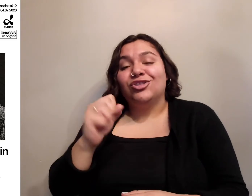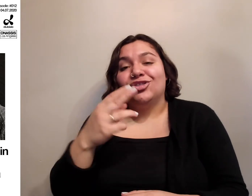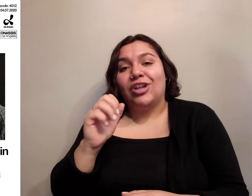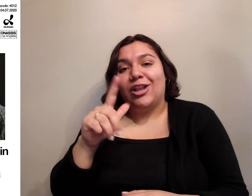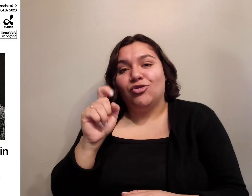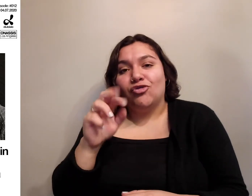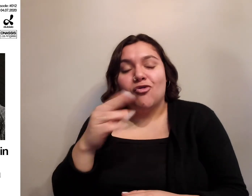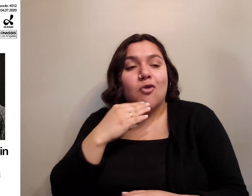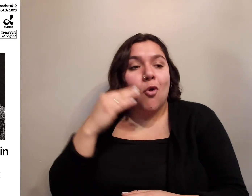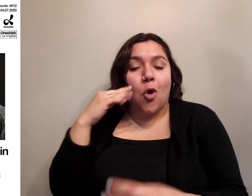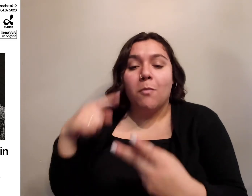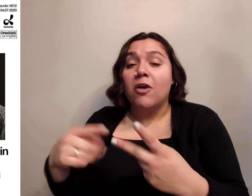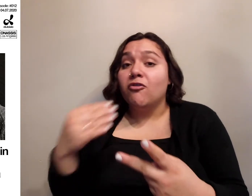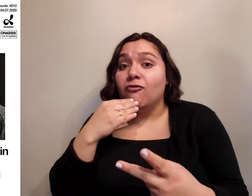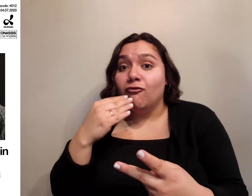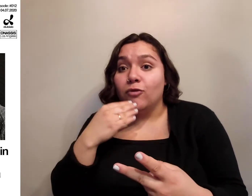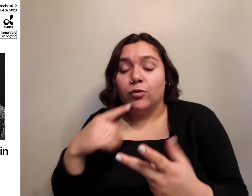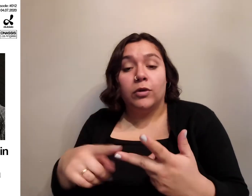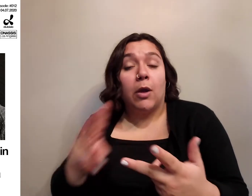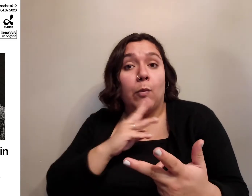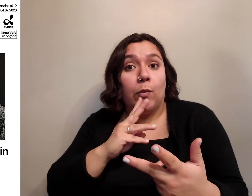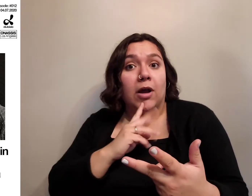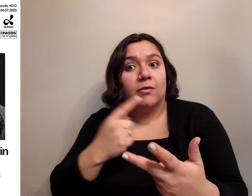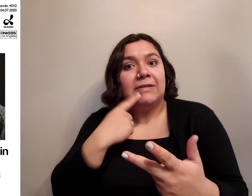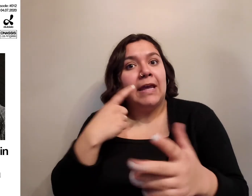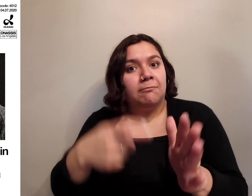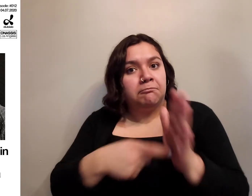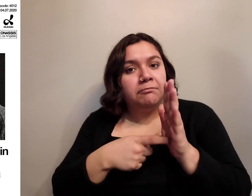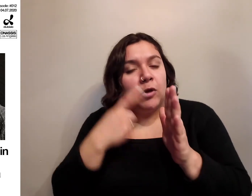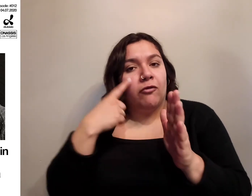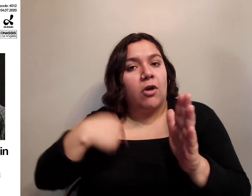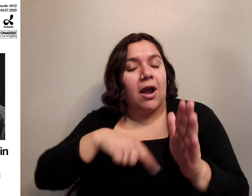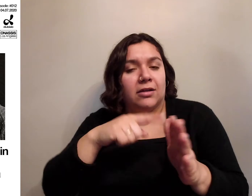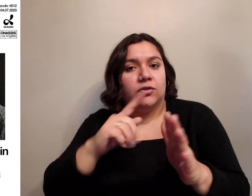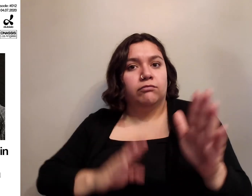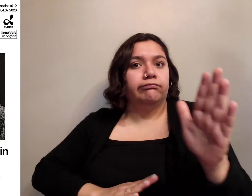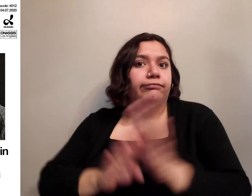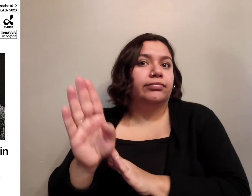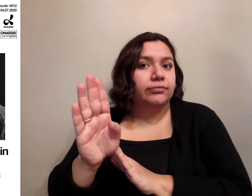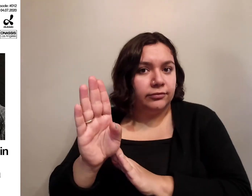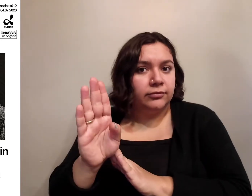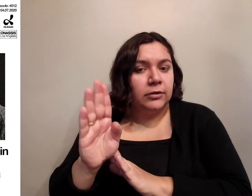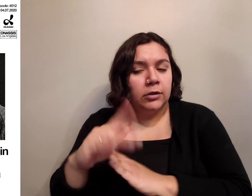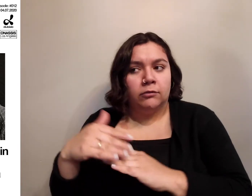and water, was critical for us to perpetuate